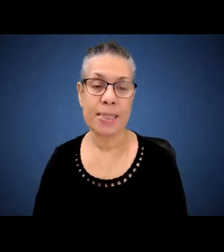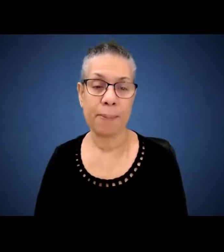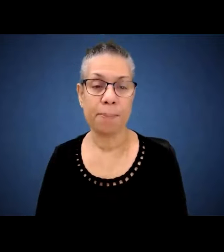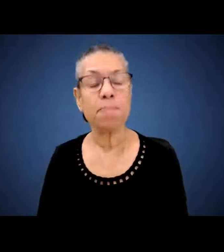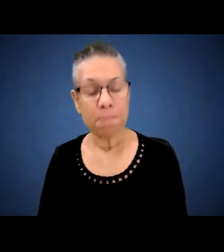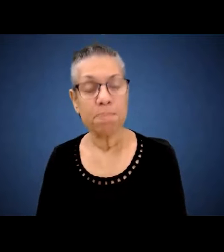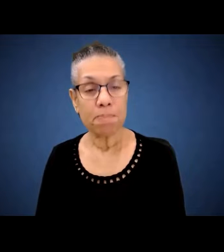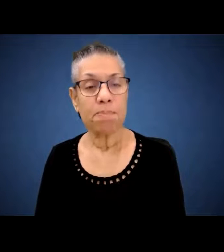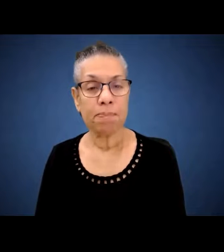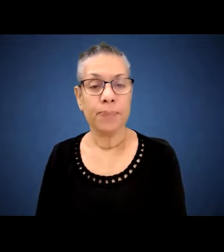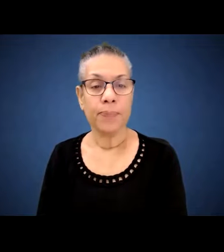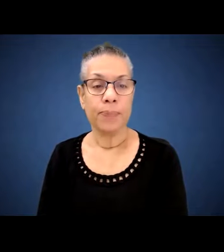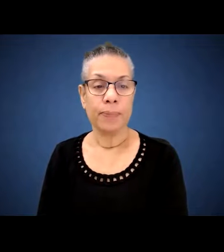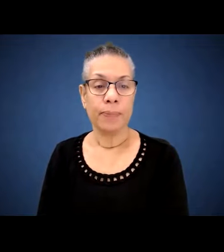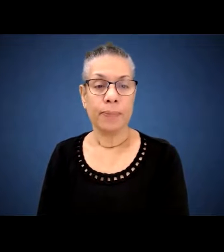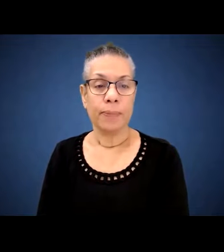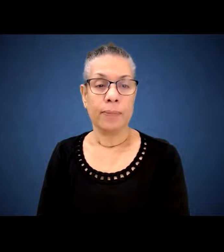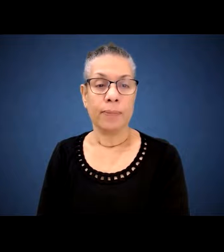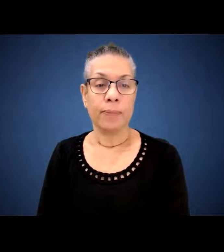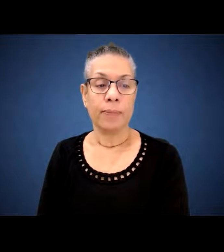that. Okay.